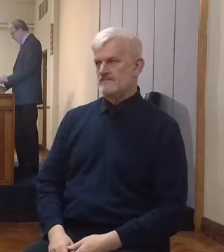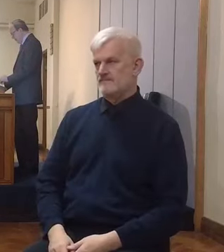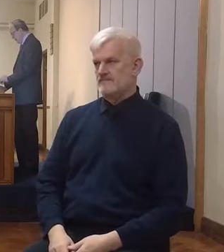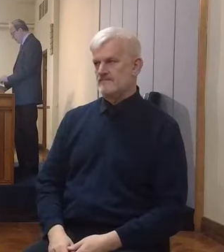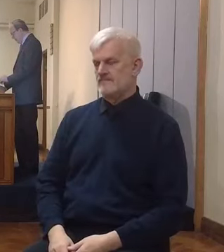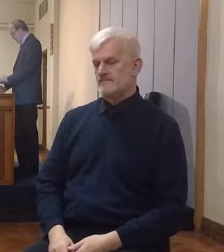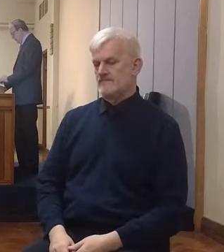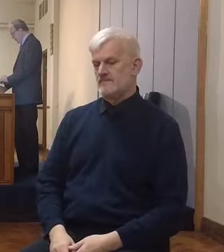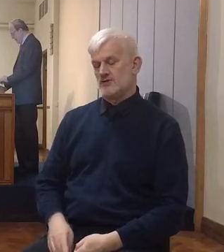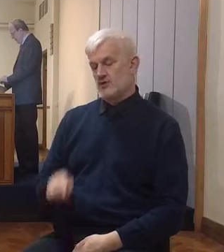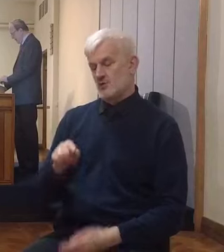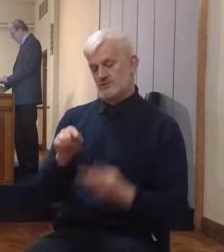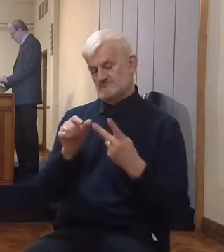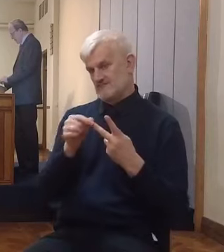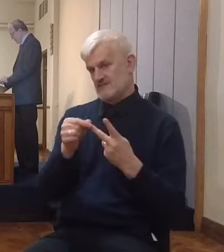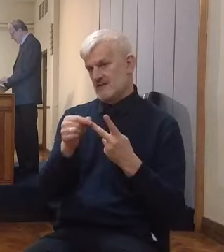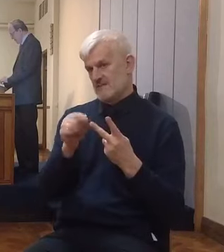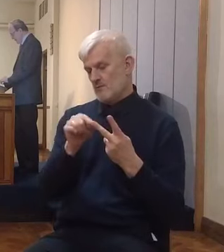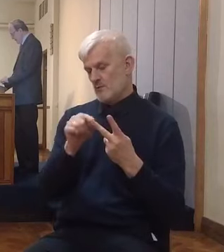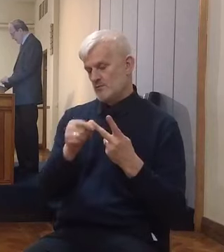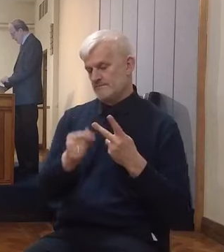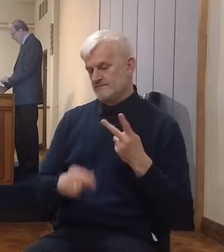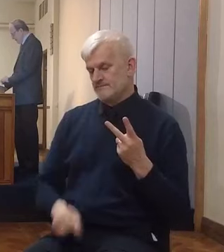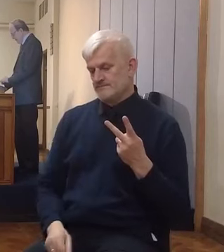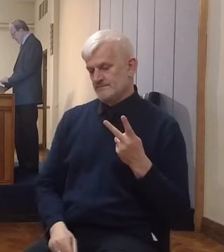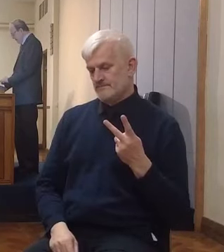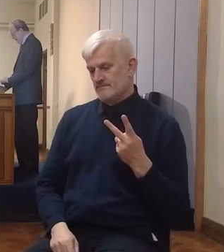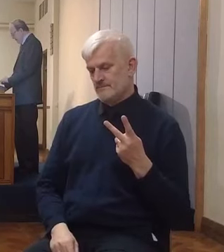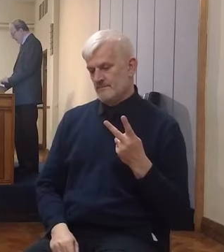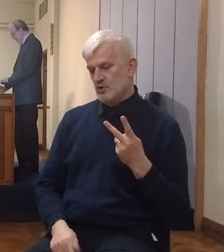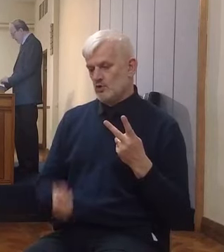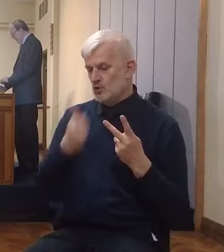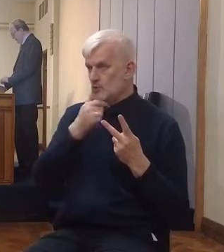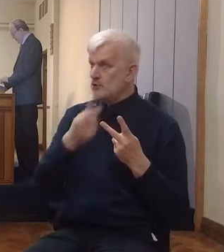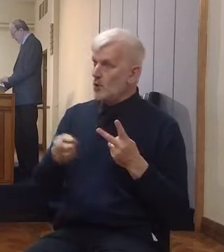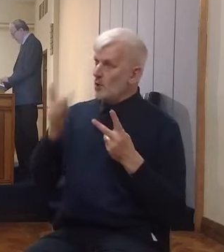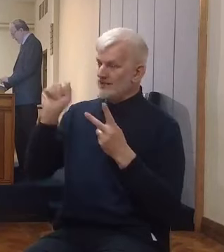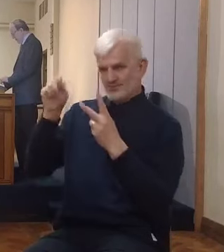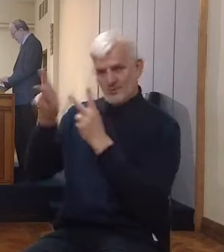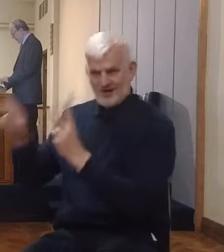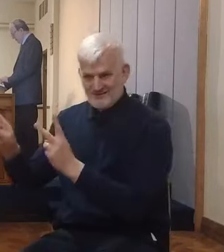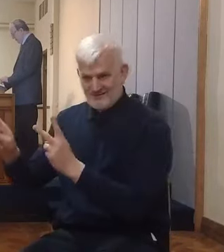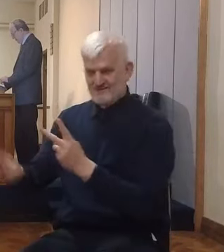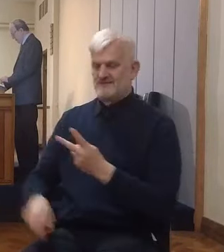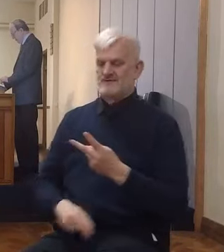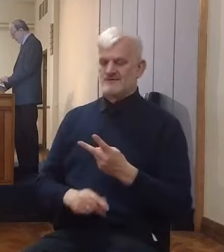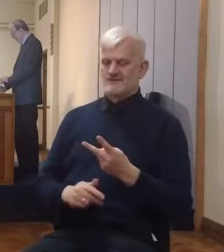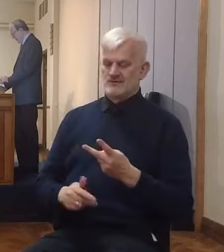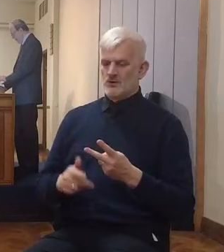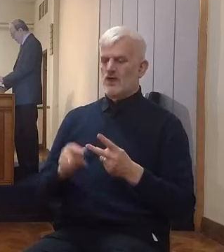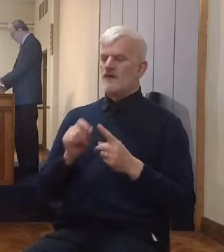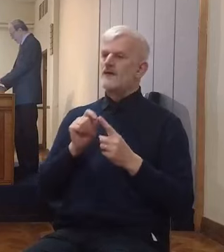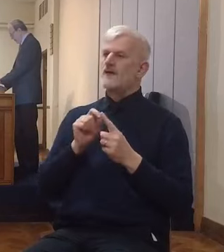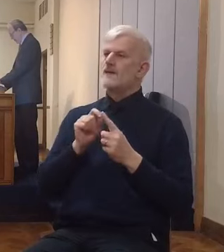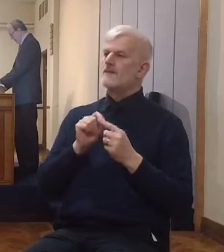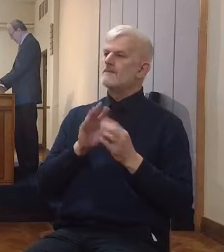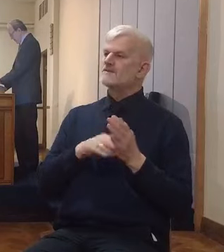that comes through here. And let's just turn to Psalm 20.